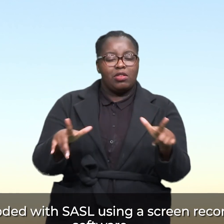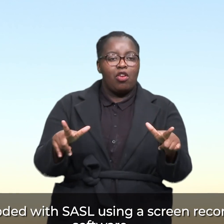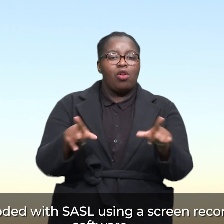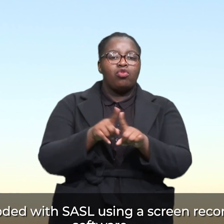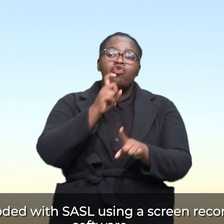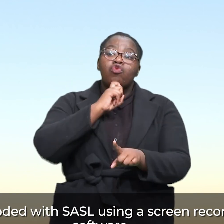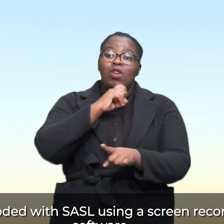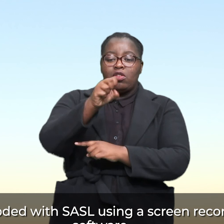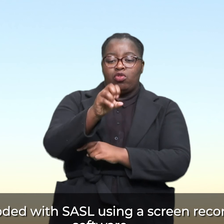recording software.